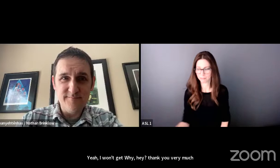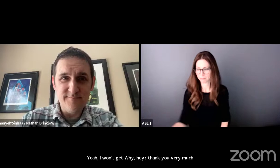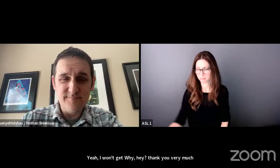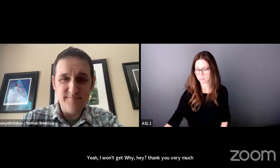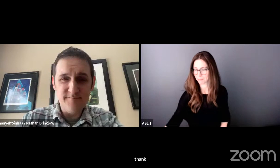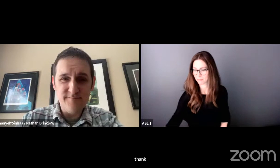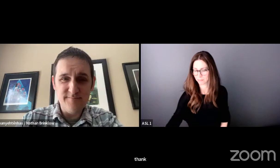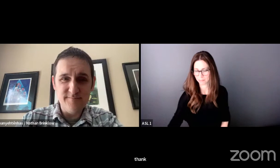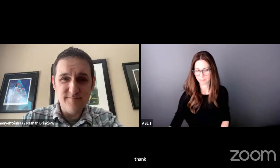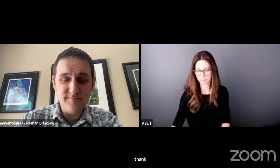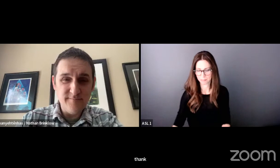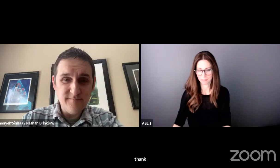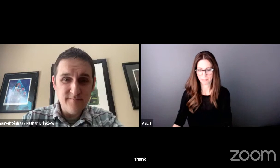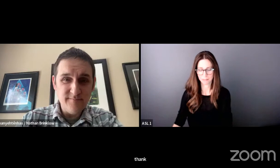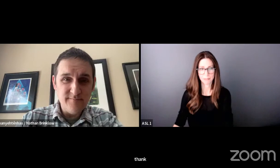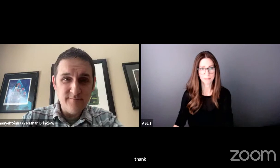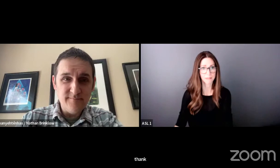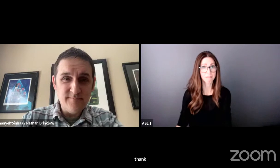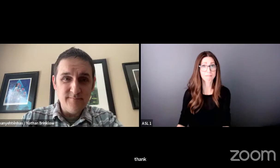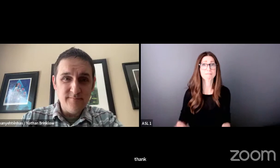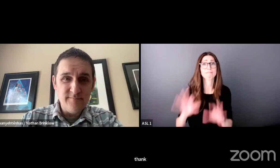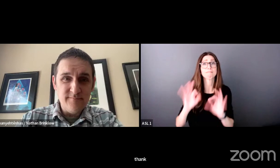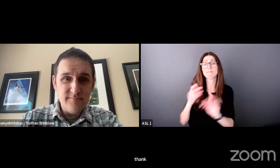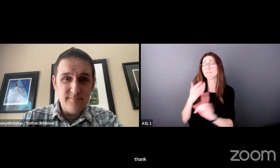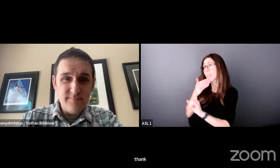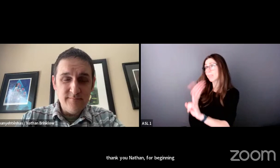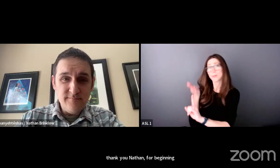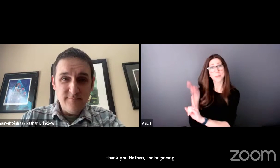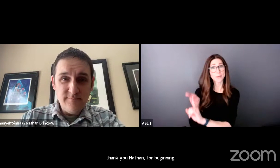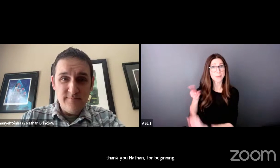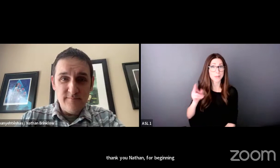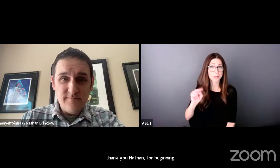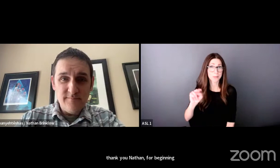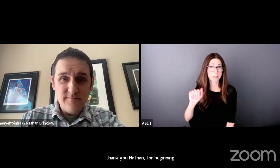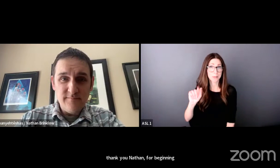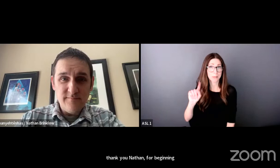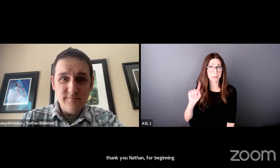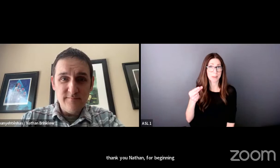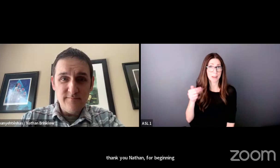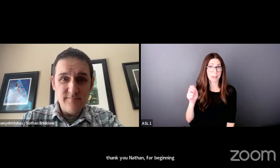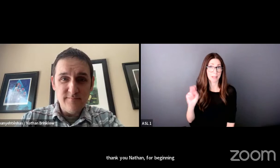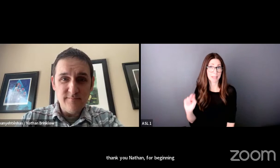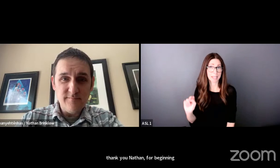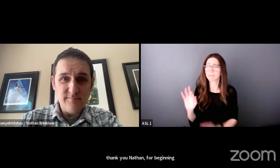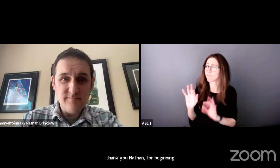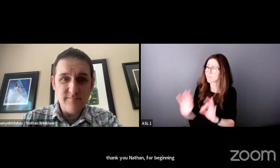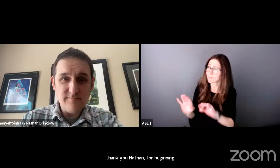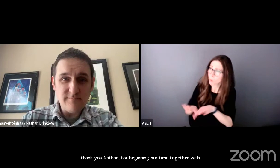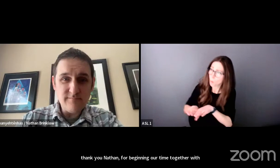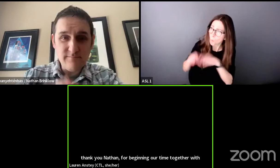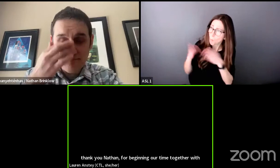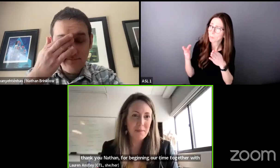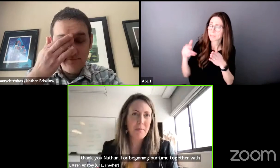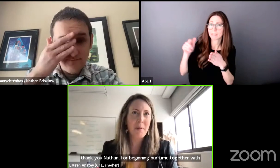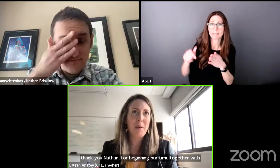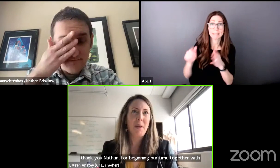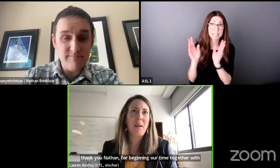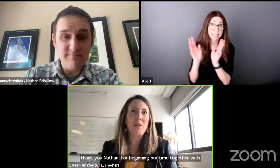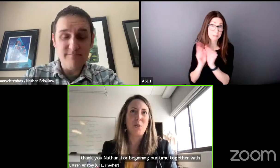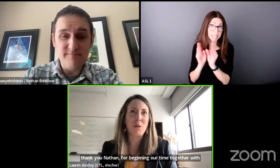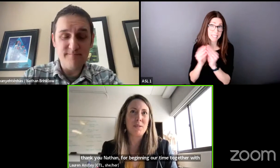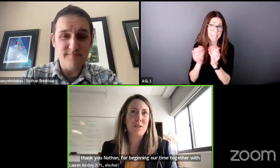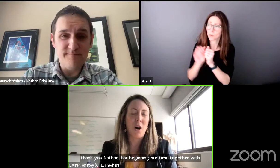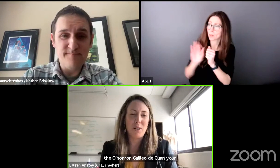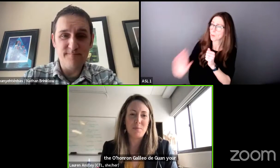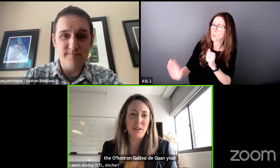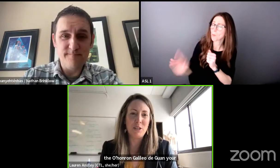Thank you, Nathan, for beginning our time together with the Ohonrun Garewa Digwan.